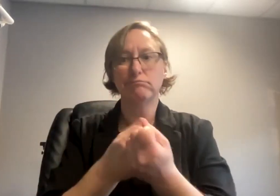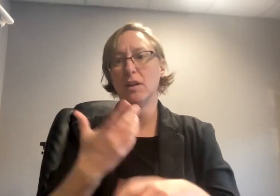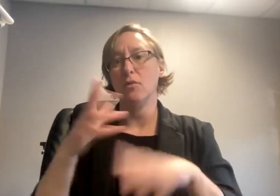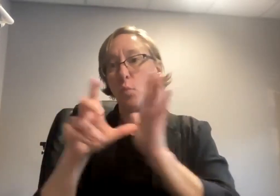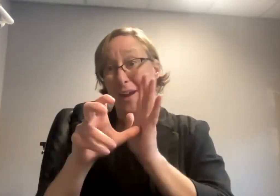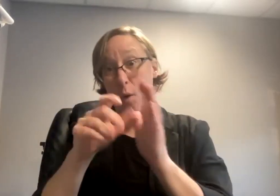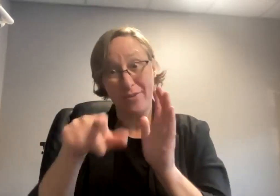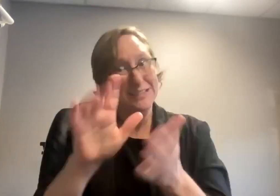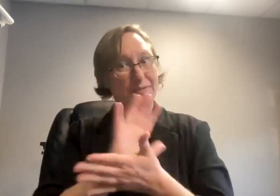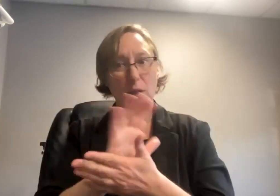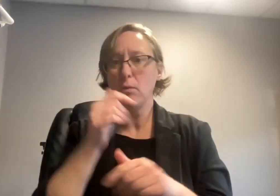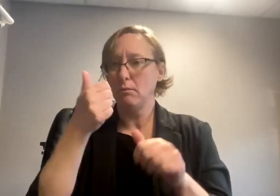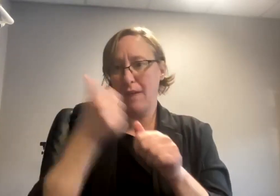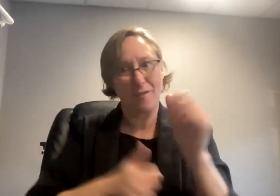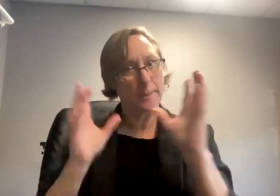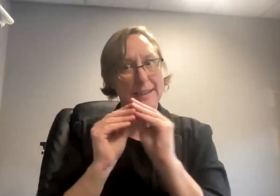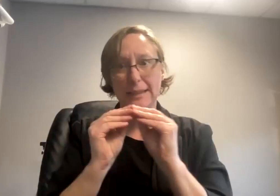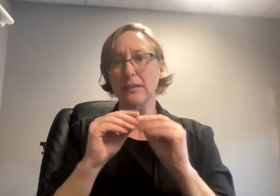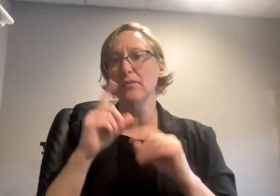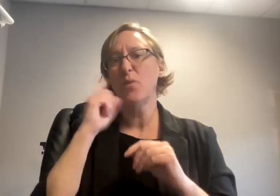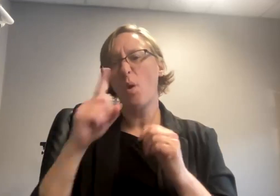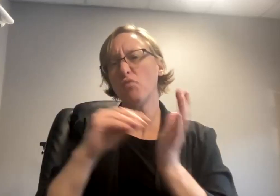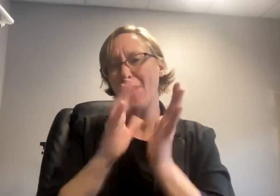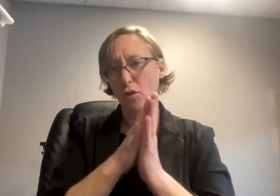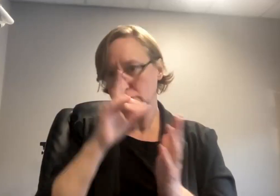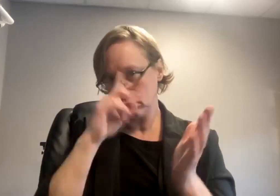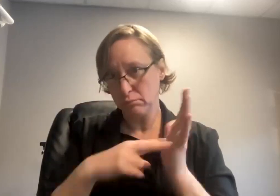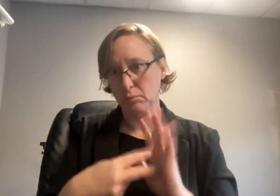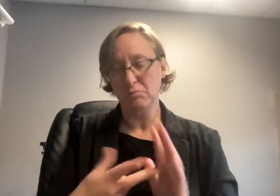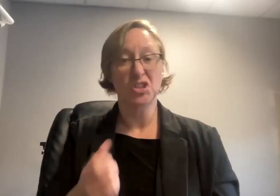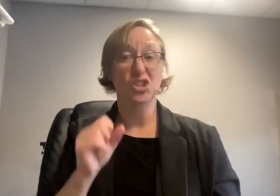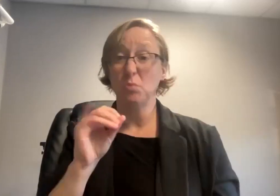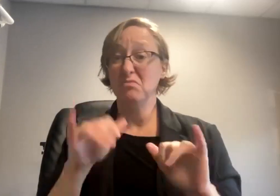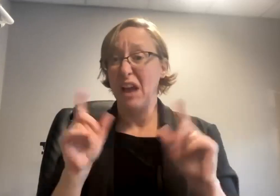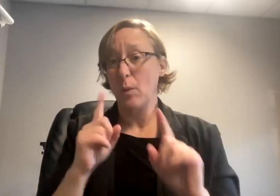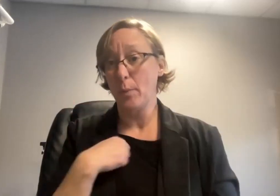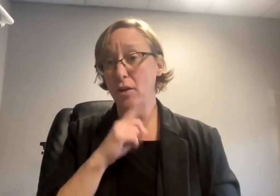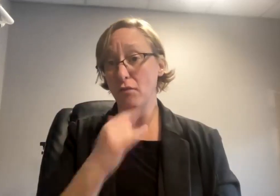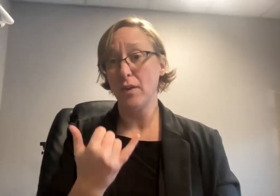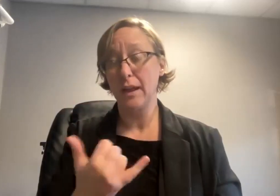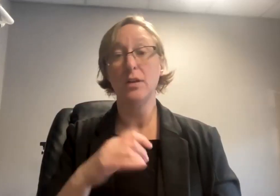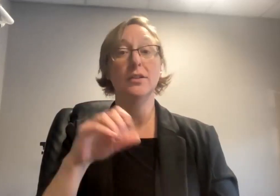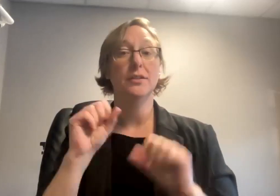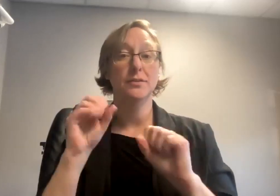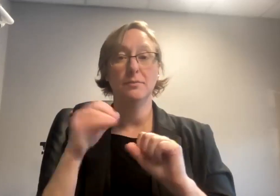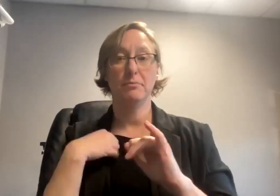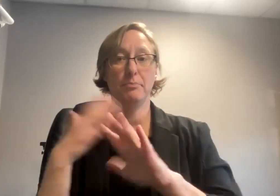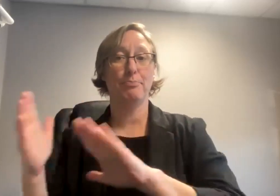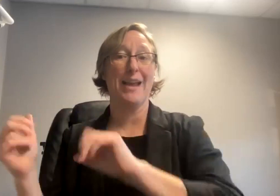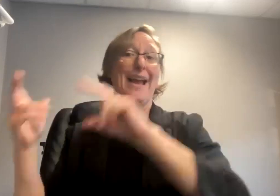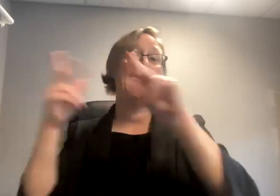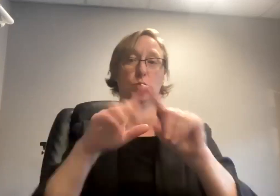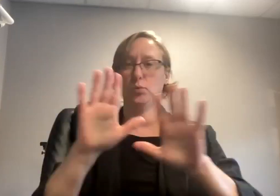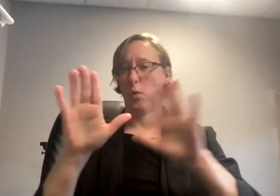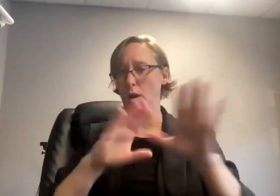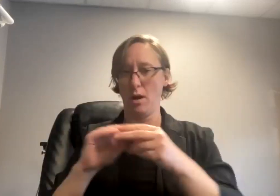So we'll be doing more work as meetings continue. And that's why we're recording these sessions as well, so that we can document the information that we